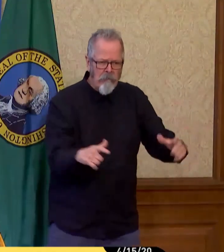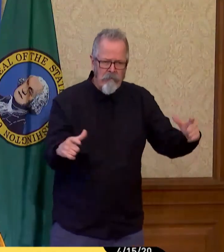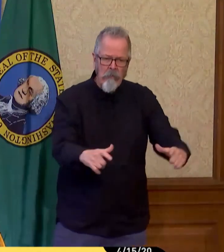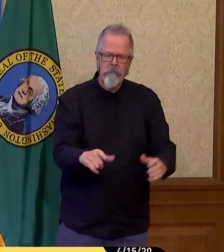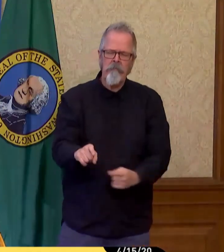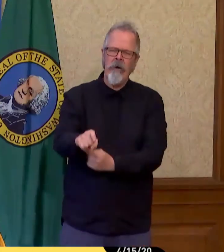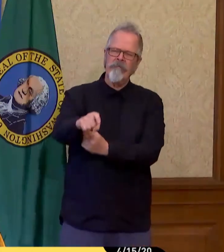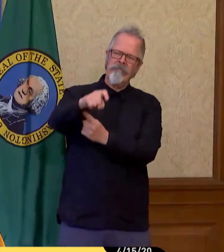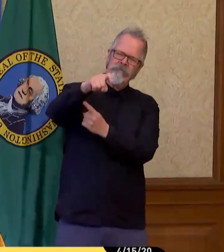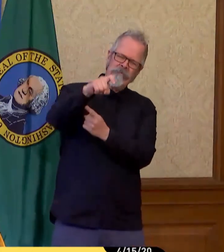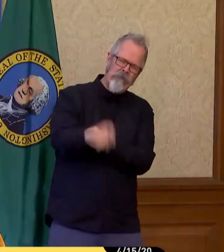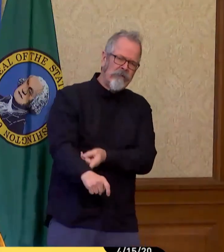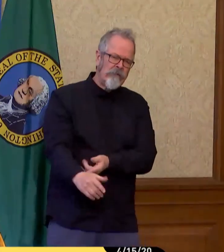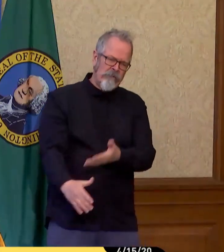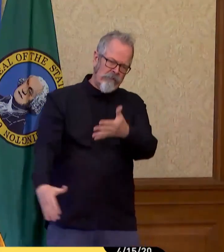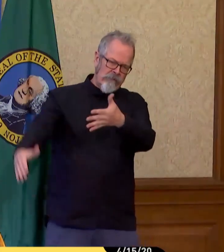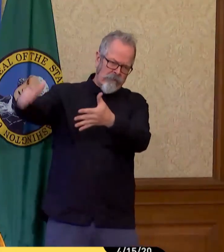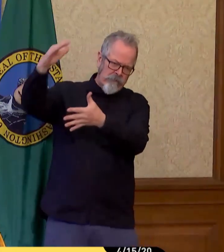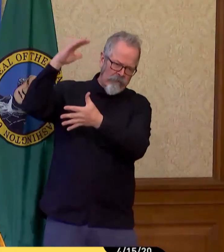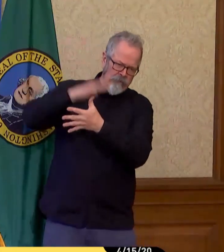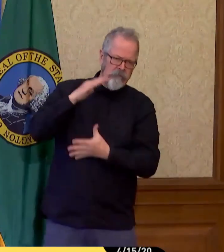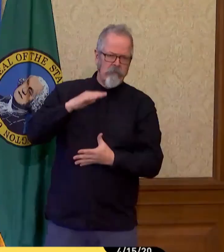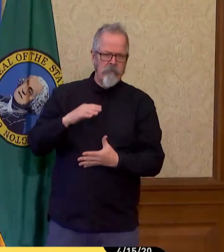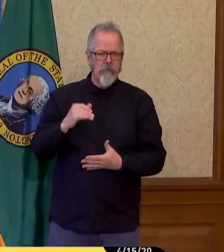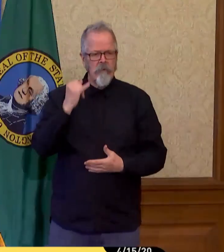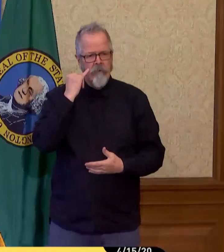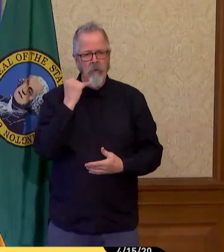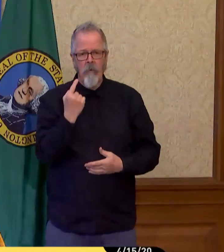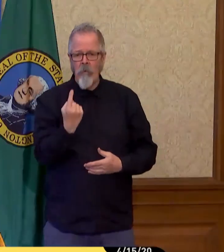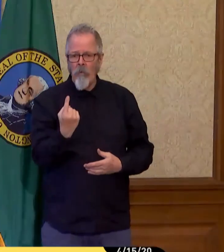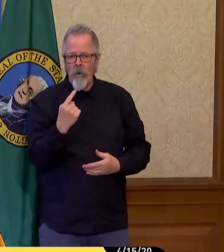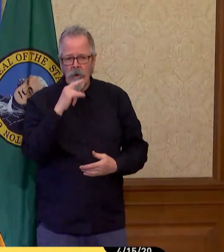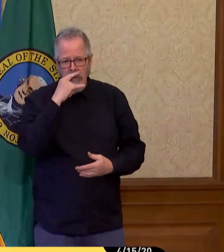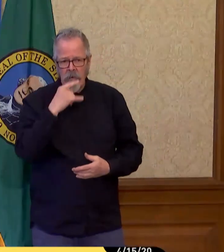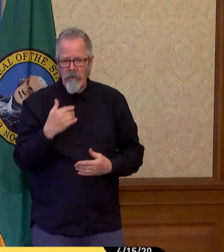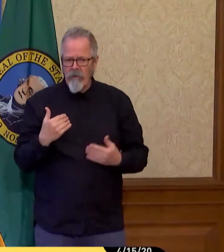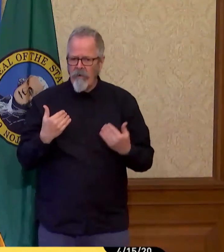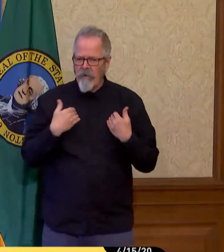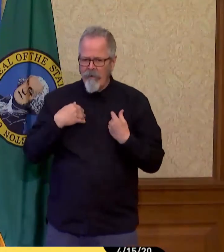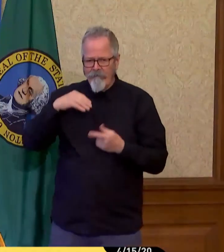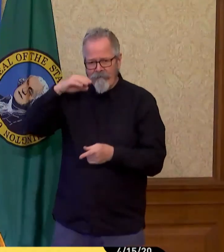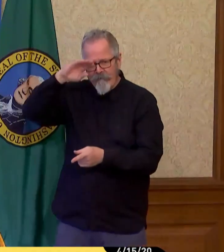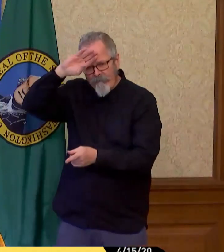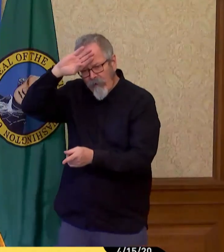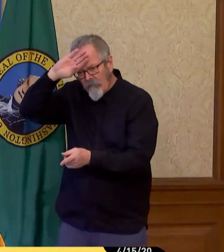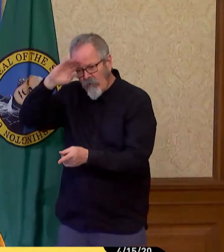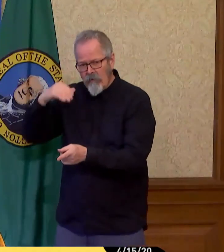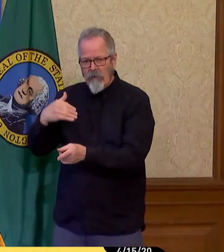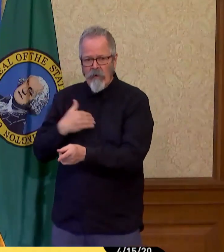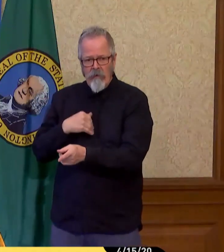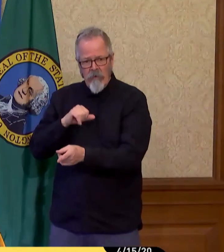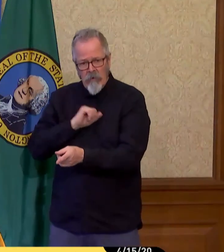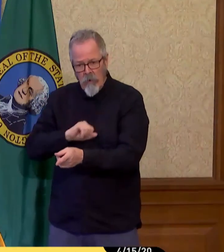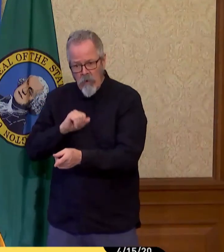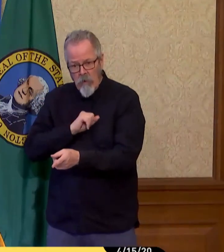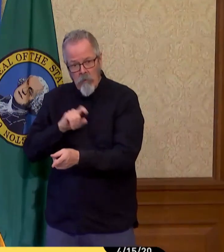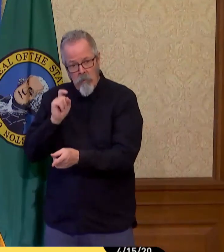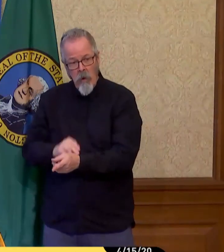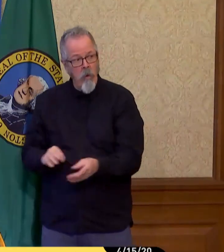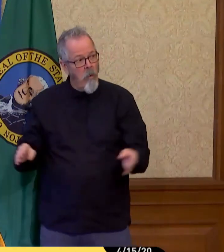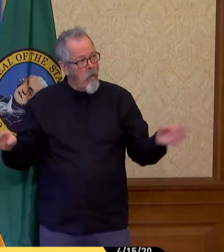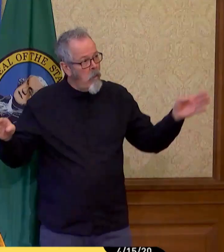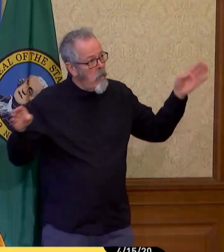down the whole school in September. We ought to have a better system to deal with that, and that's why we're so committed to getting that job